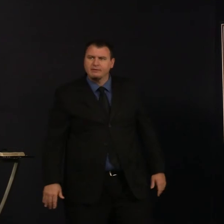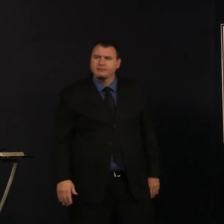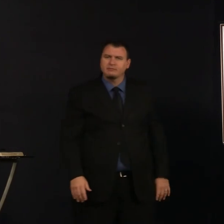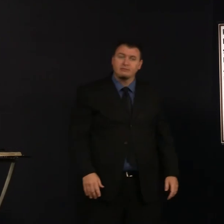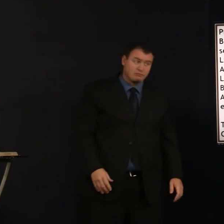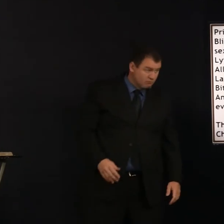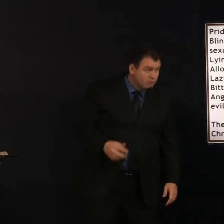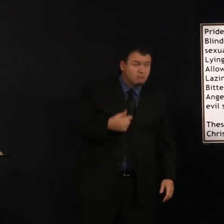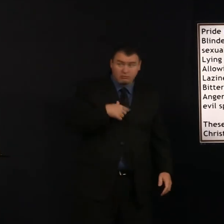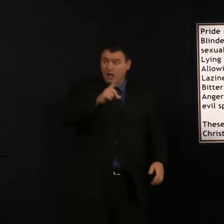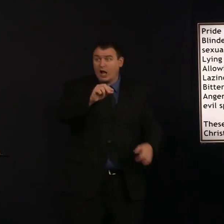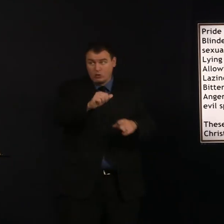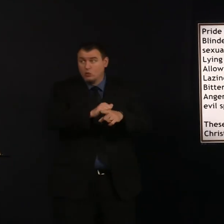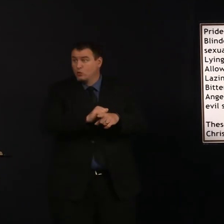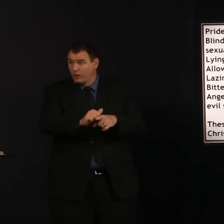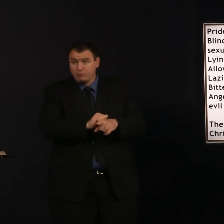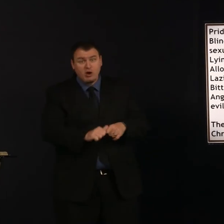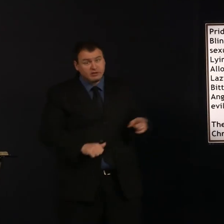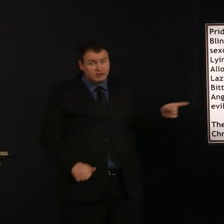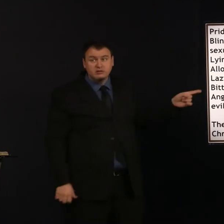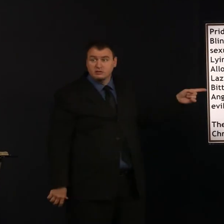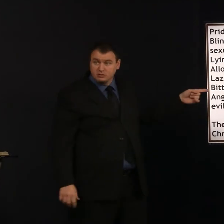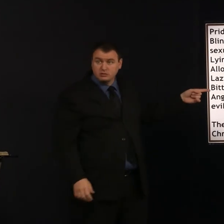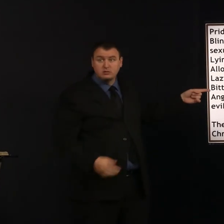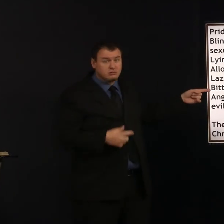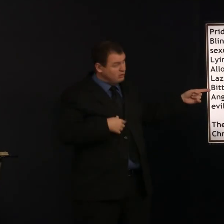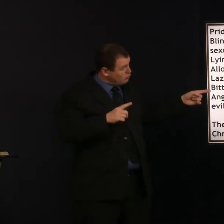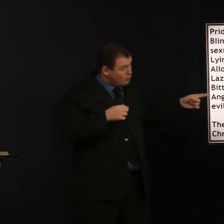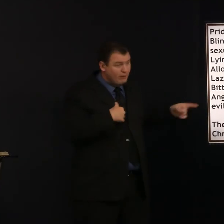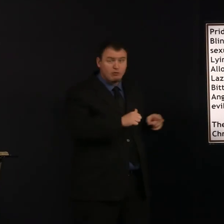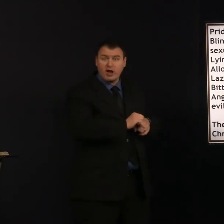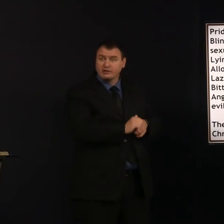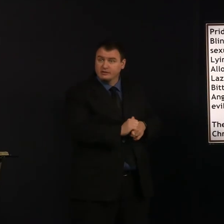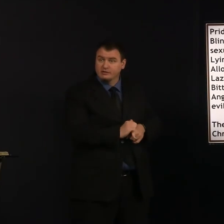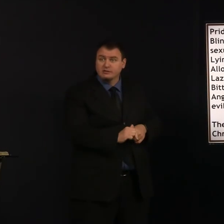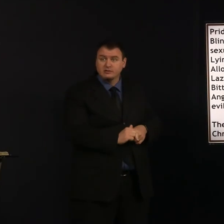angry, stop and cool off.